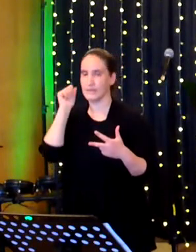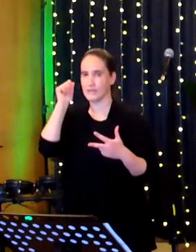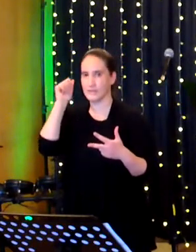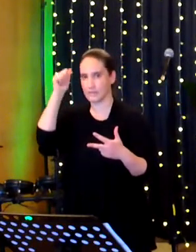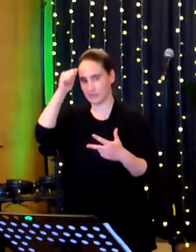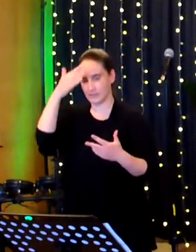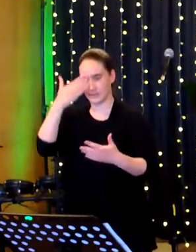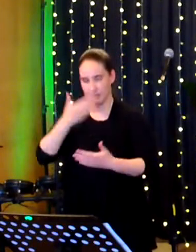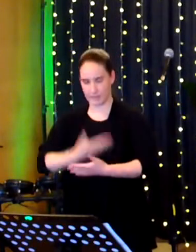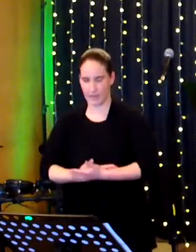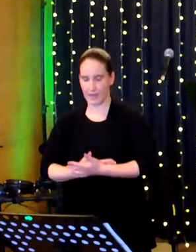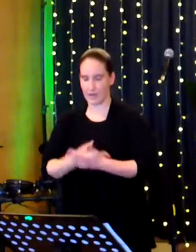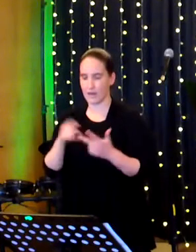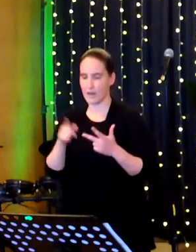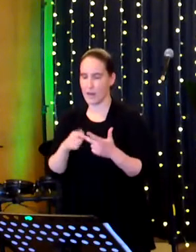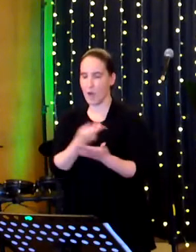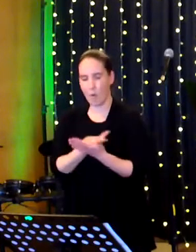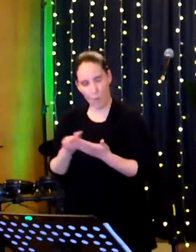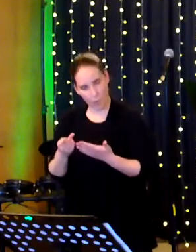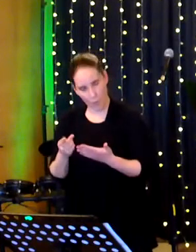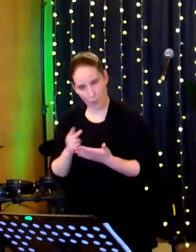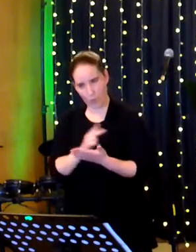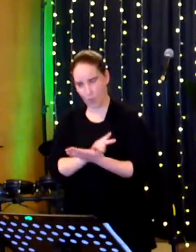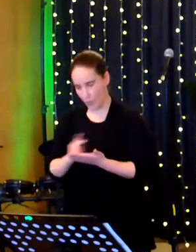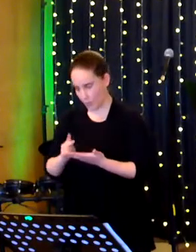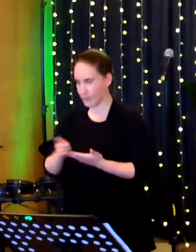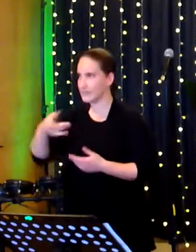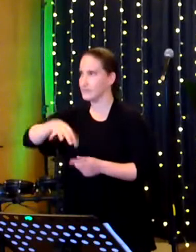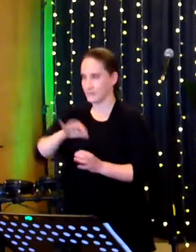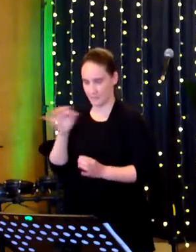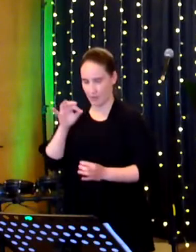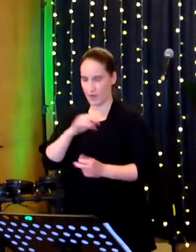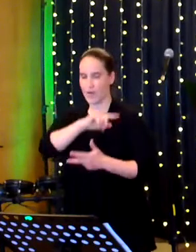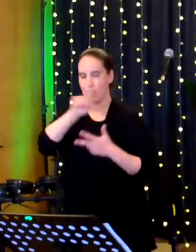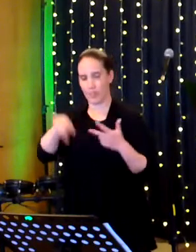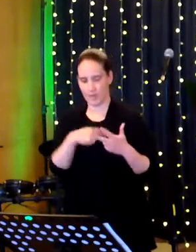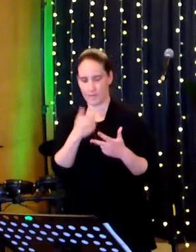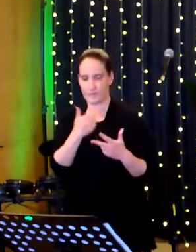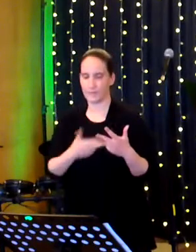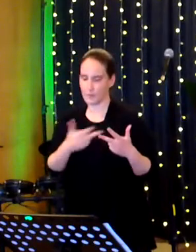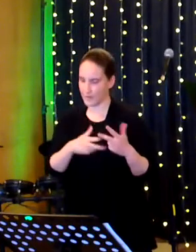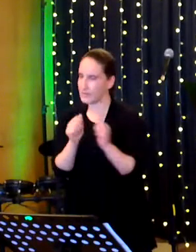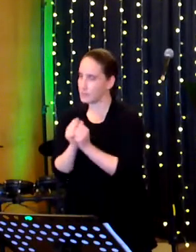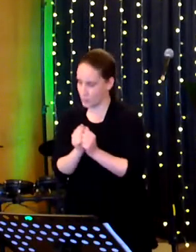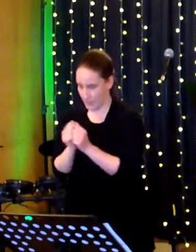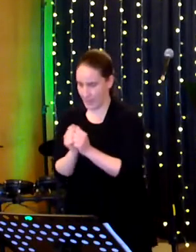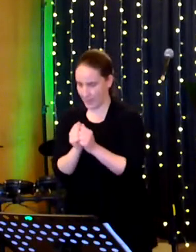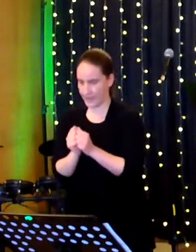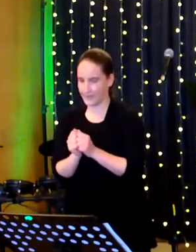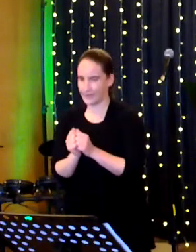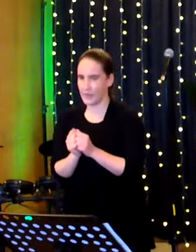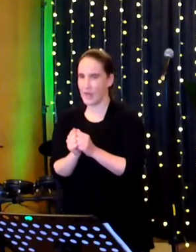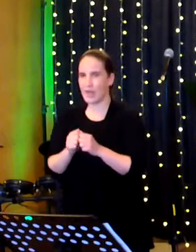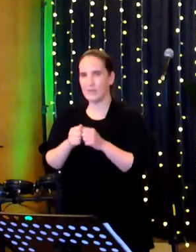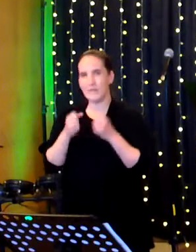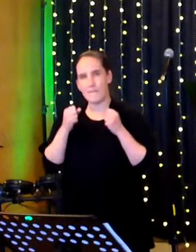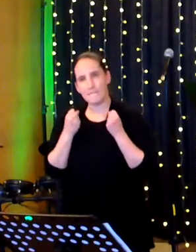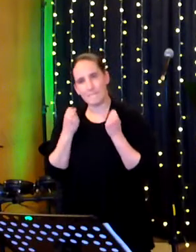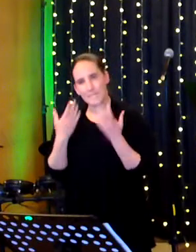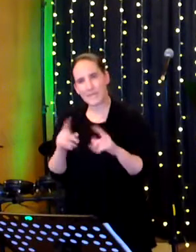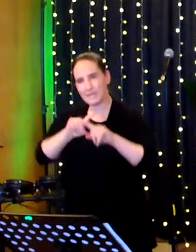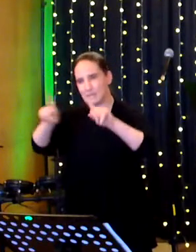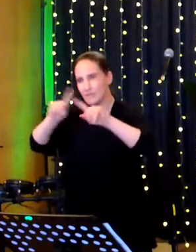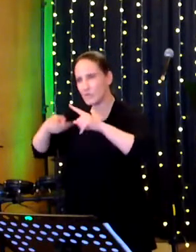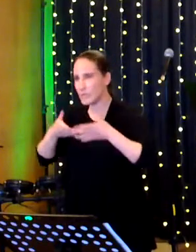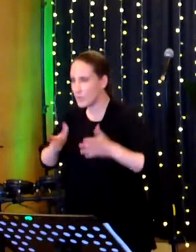Spirit. That's our God, three in one. And human beings will try to explain the Trinity in a lot of different ways. You might hear someone say,